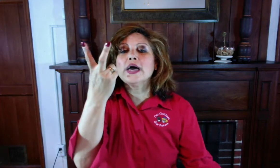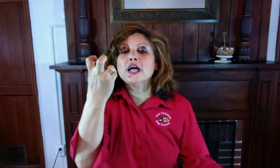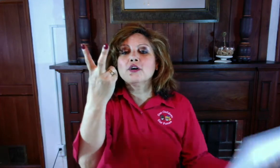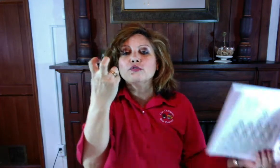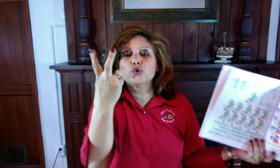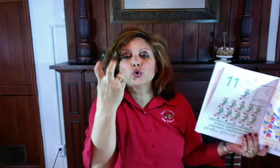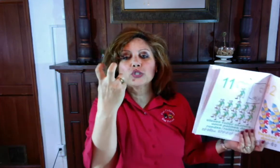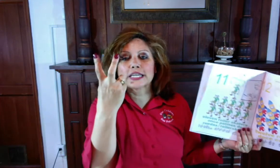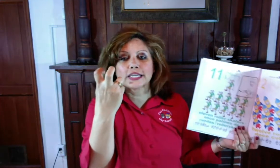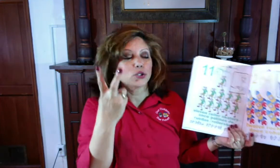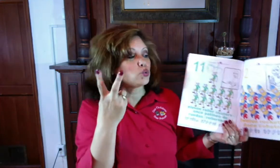12